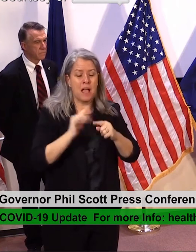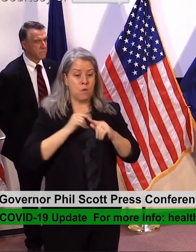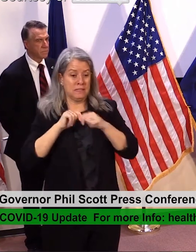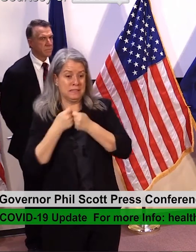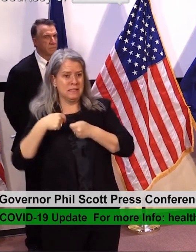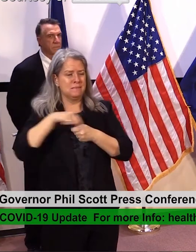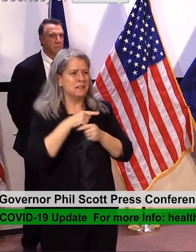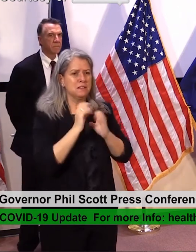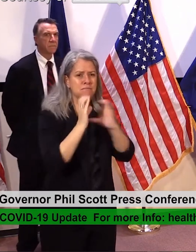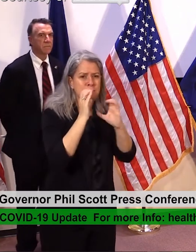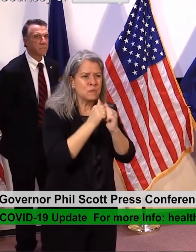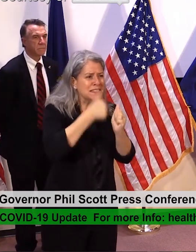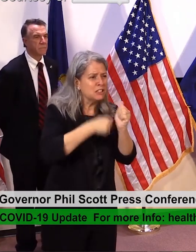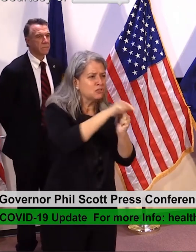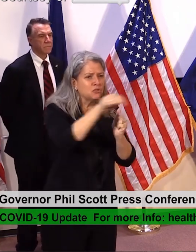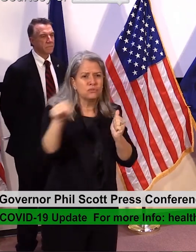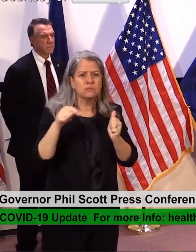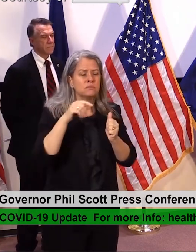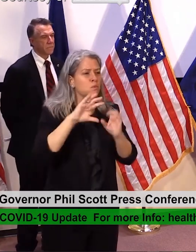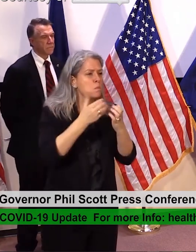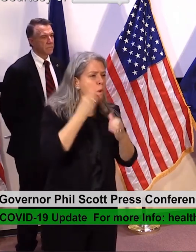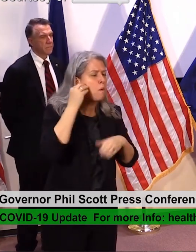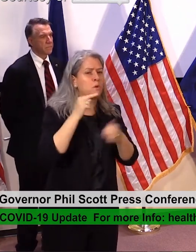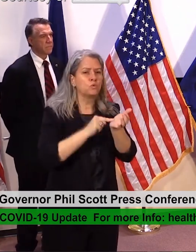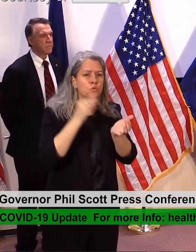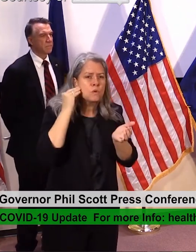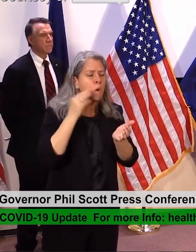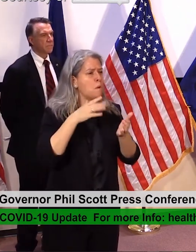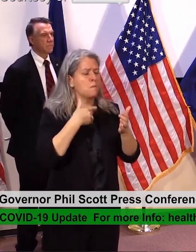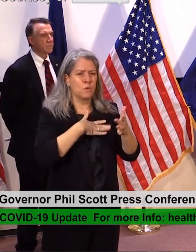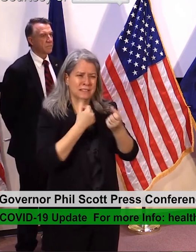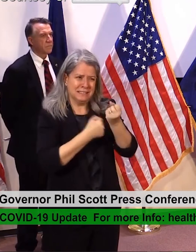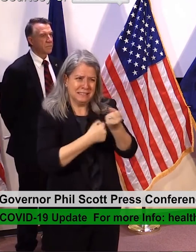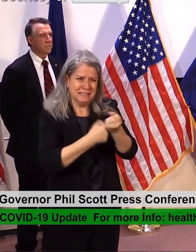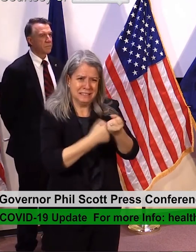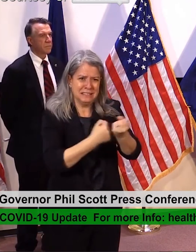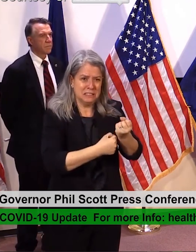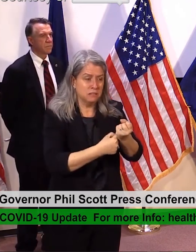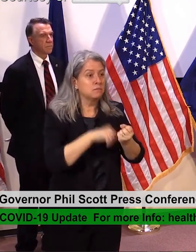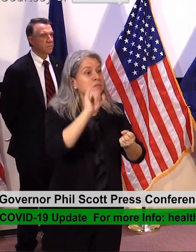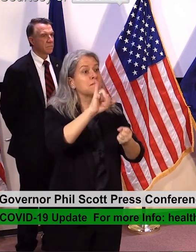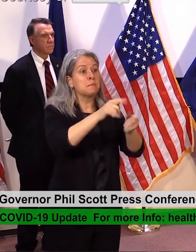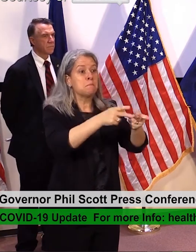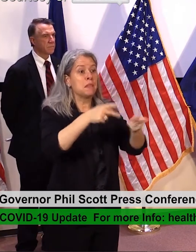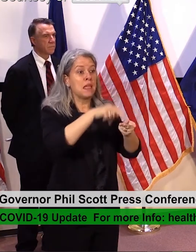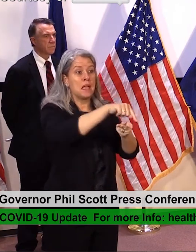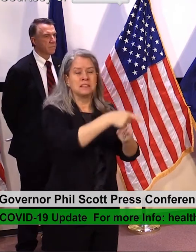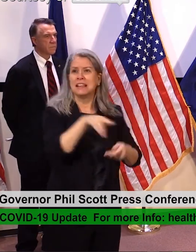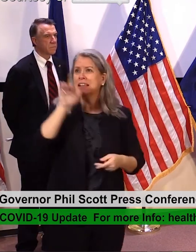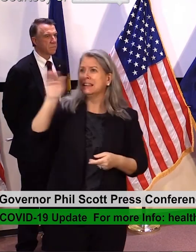facility and is available around the clock. When facilities request or we see a need